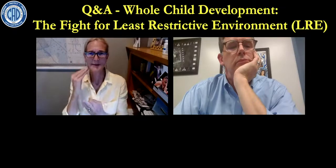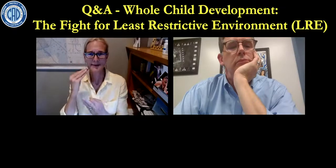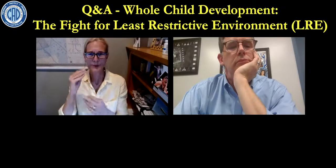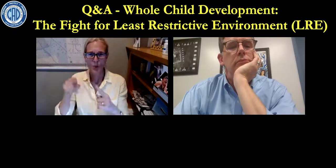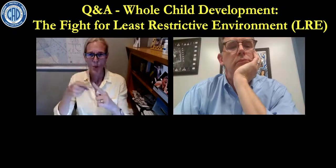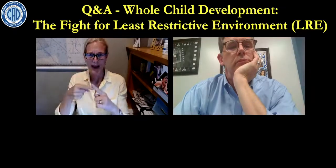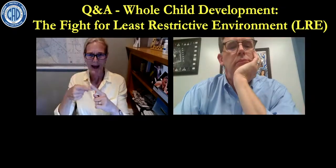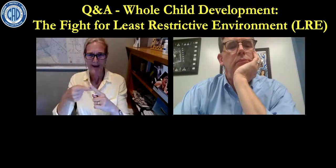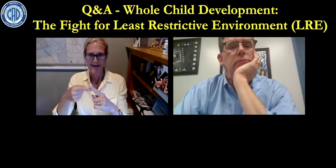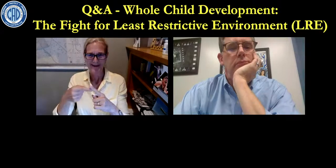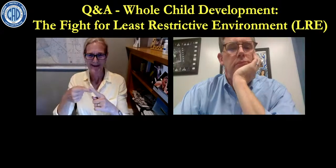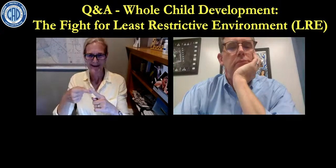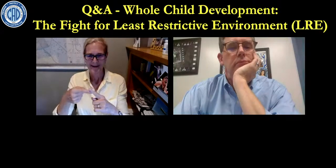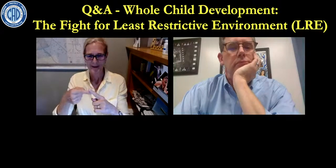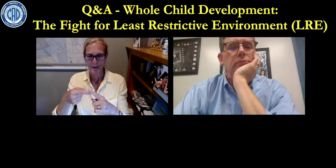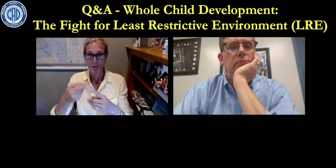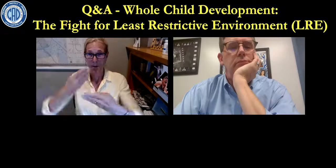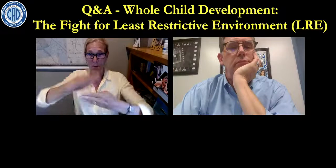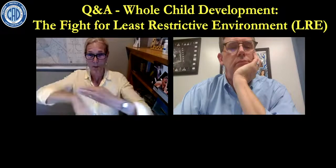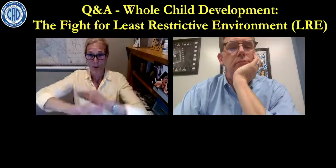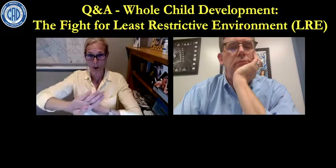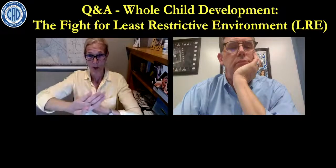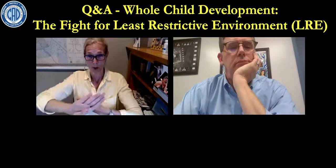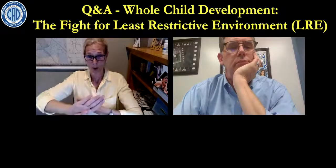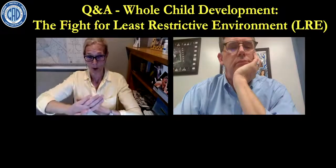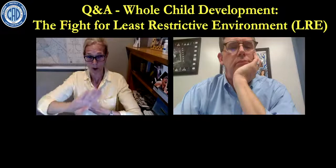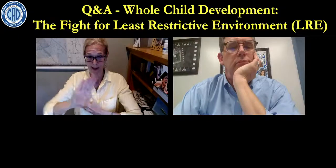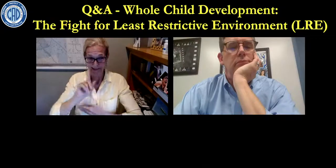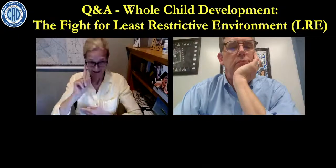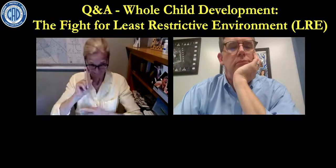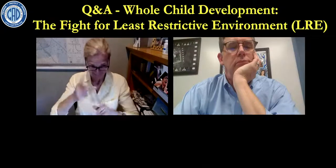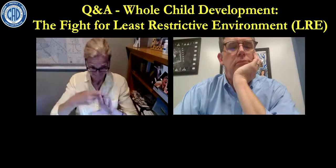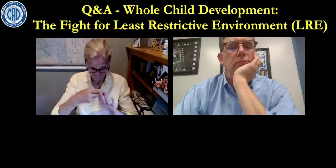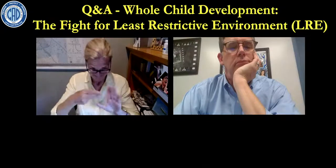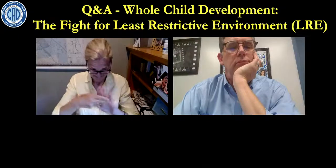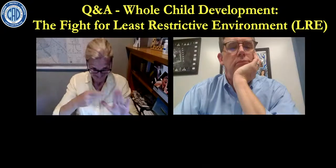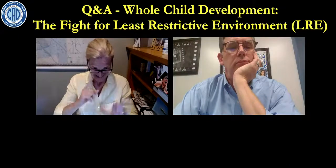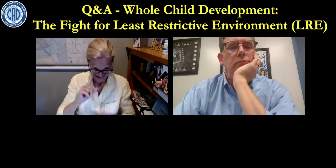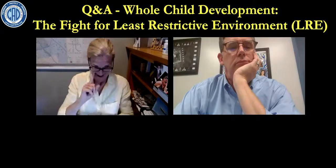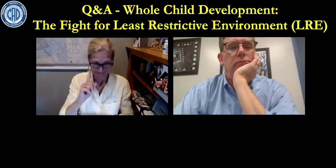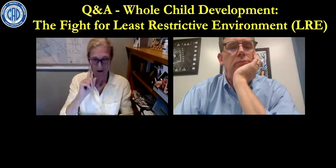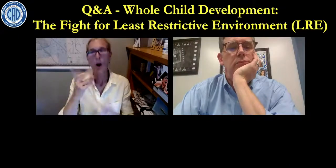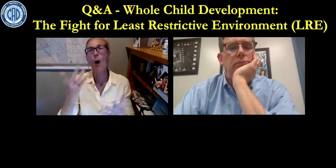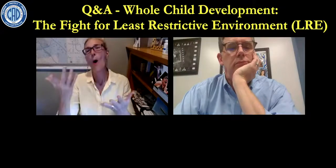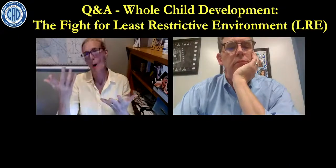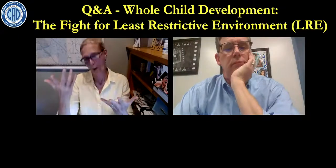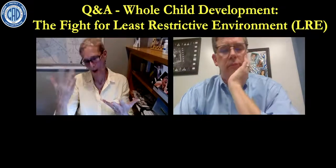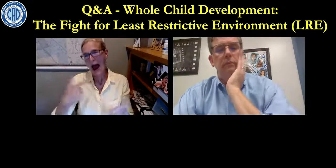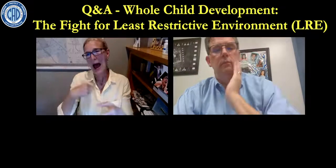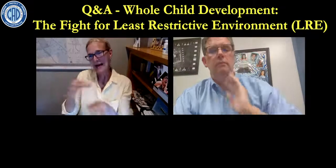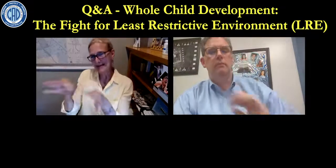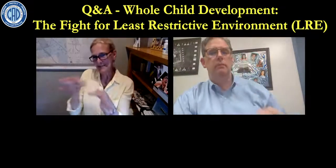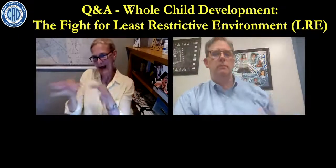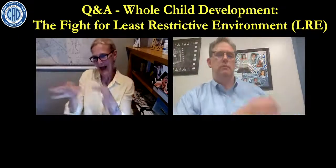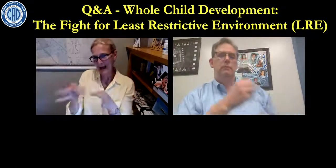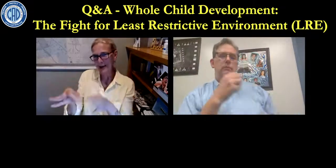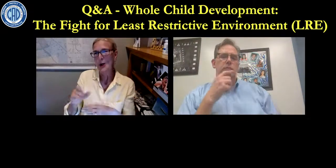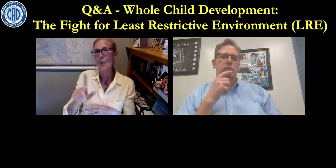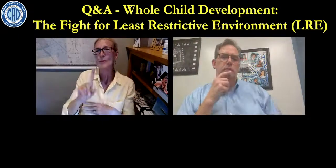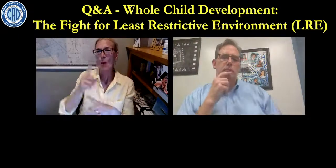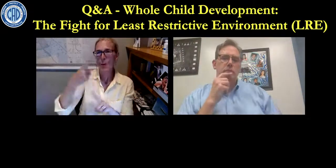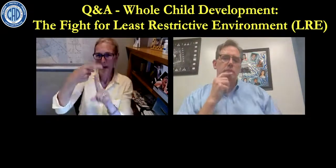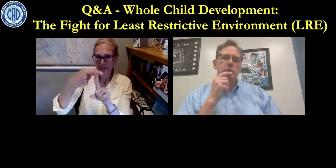They asked me, what is a typical family experience when they give birth to a deaf